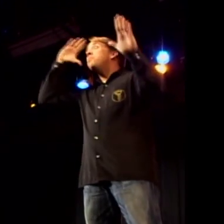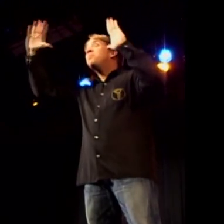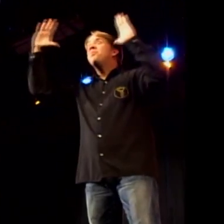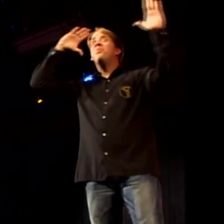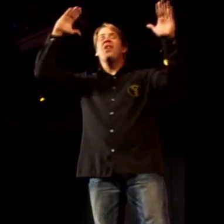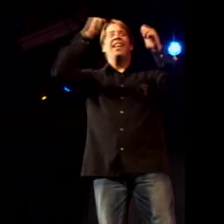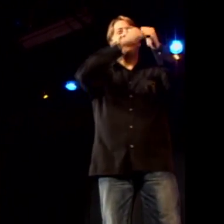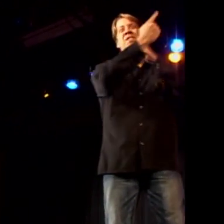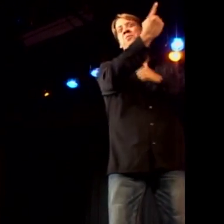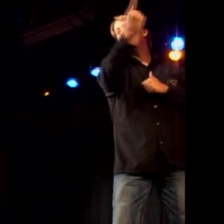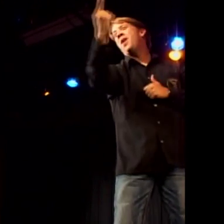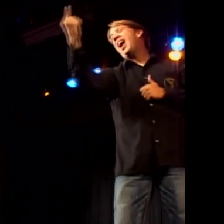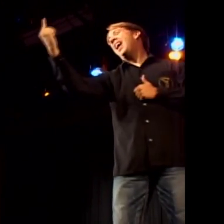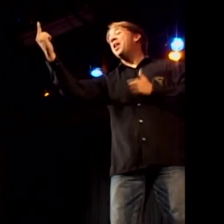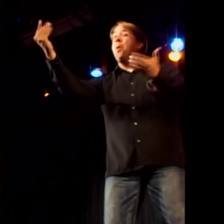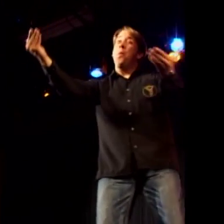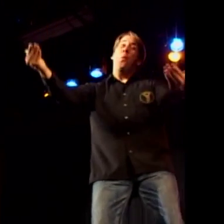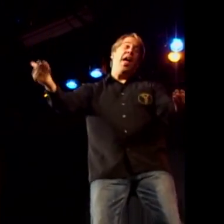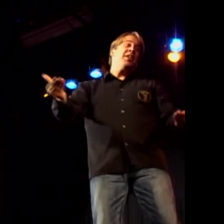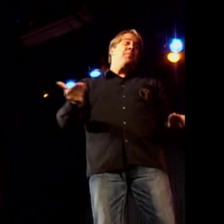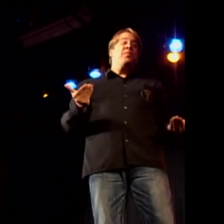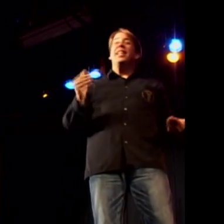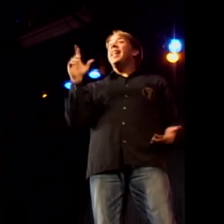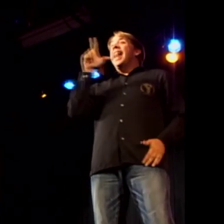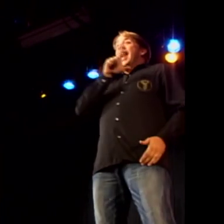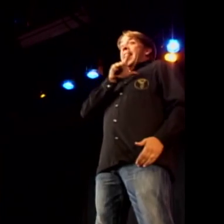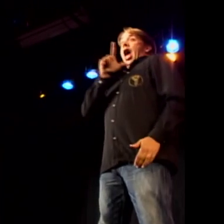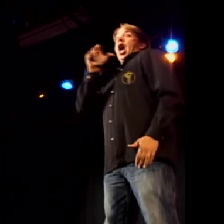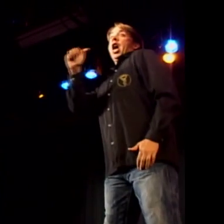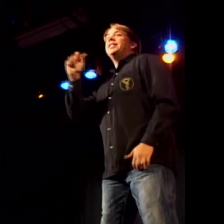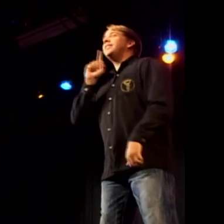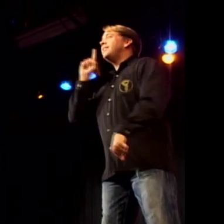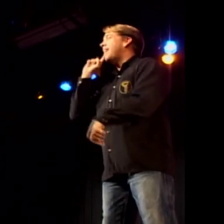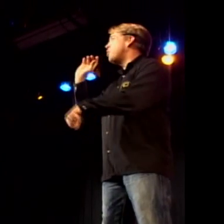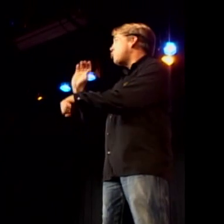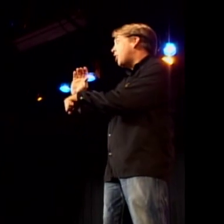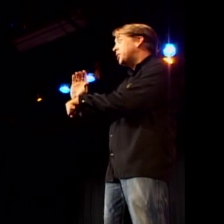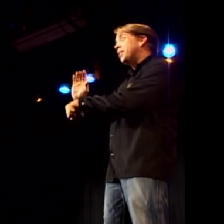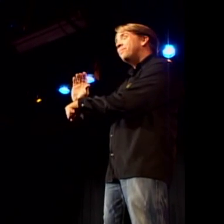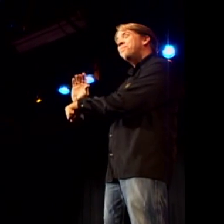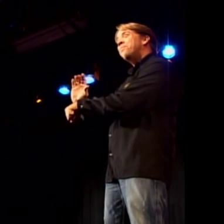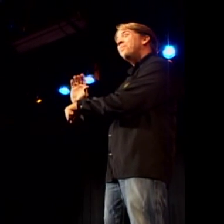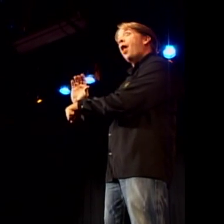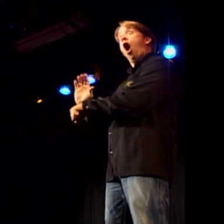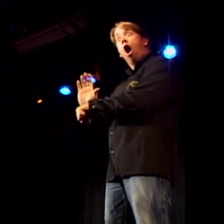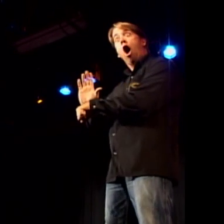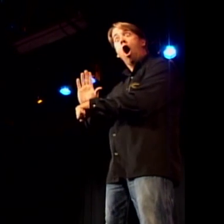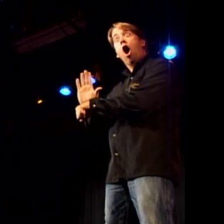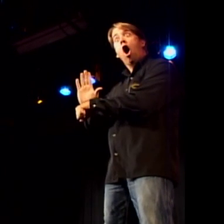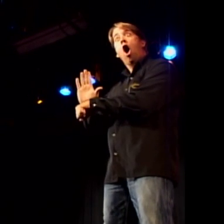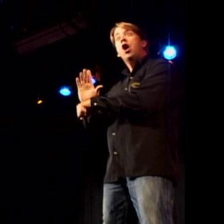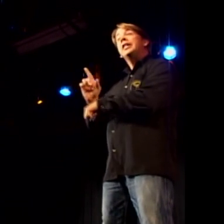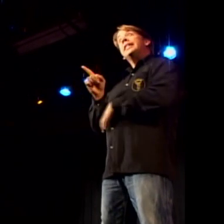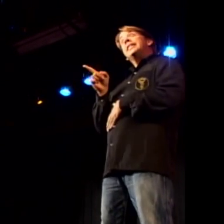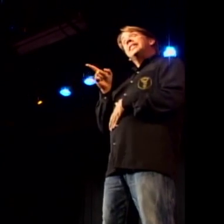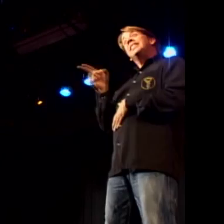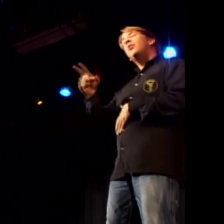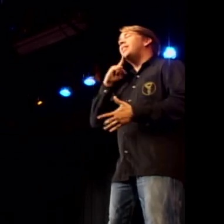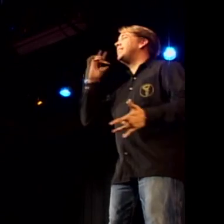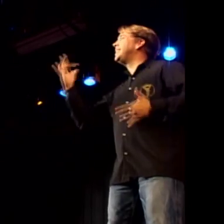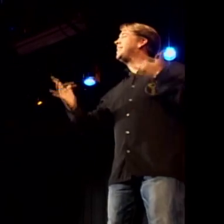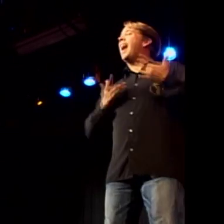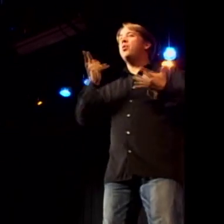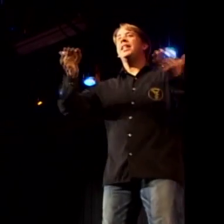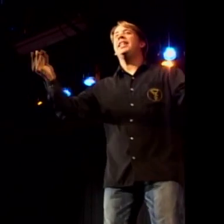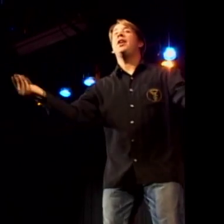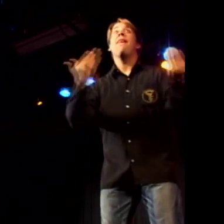everybody. Welcome to Lianna's Deaf Church. She is so thrilled to have you all here today.